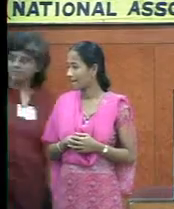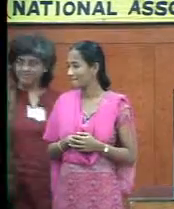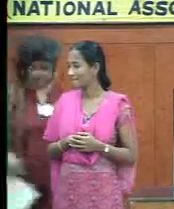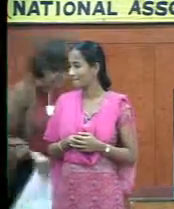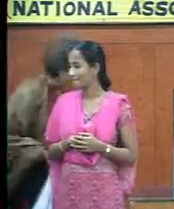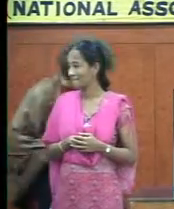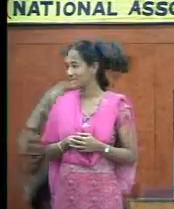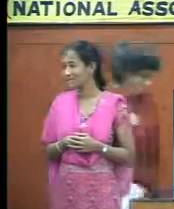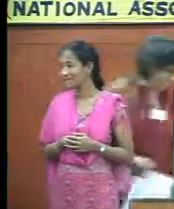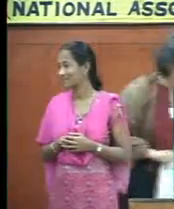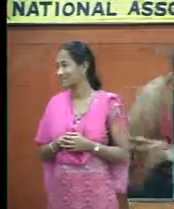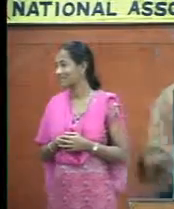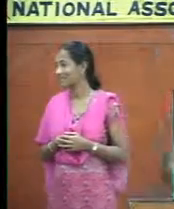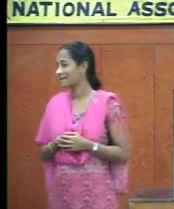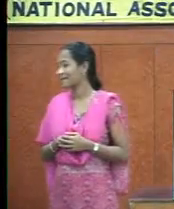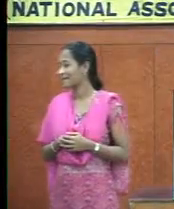Sorry, finished.